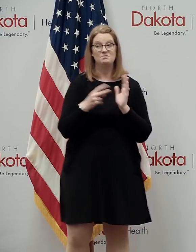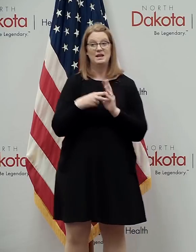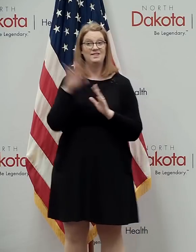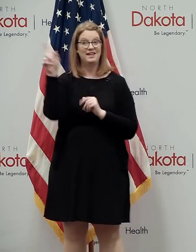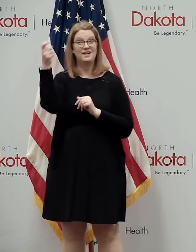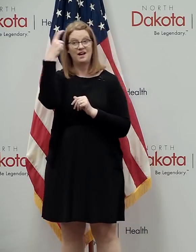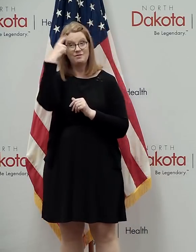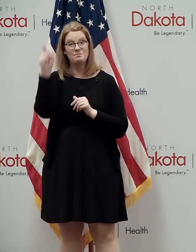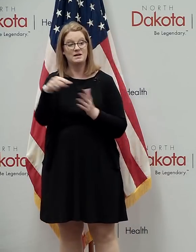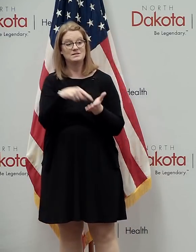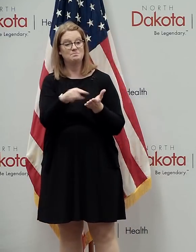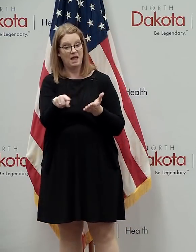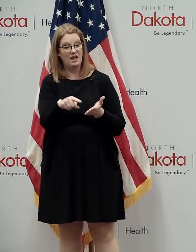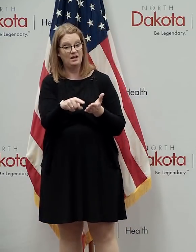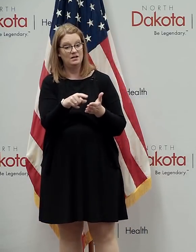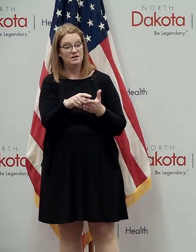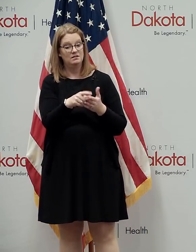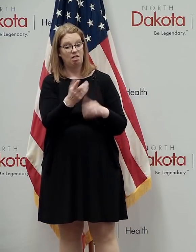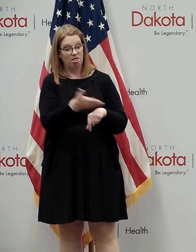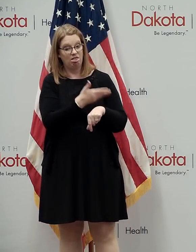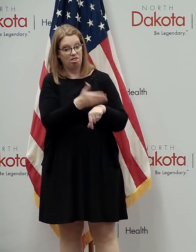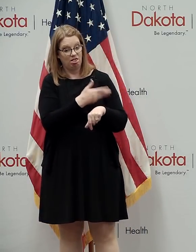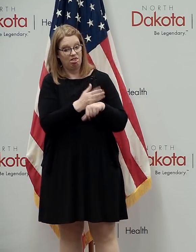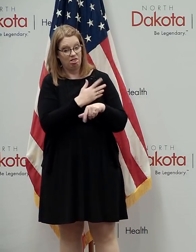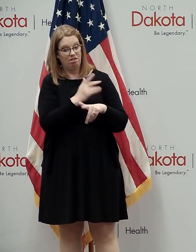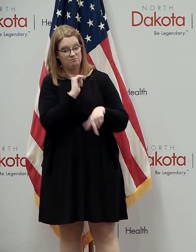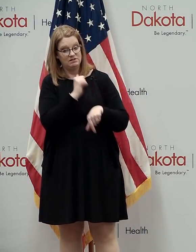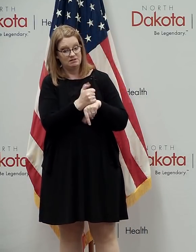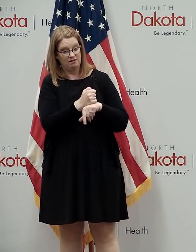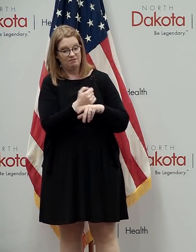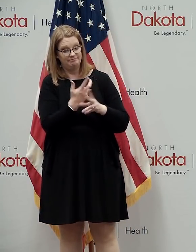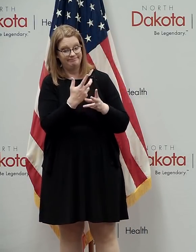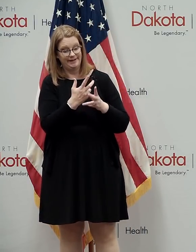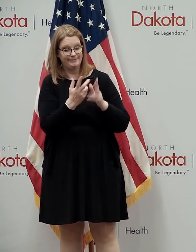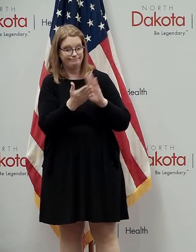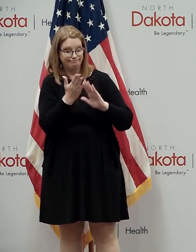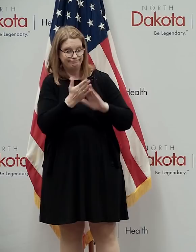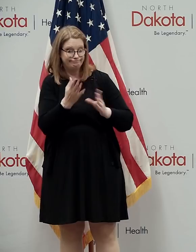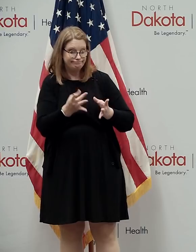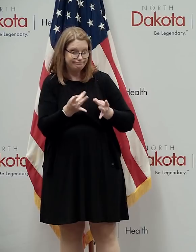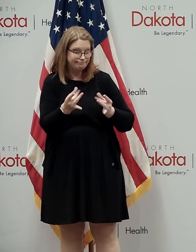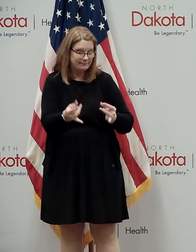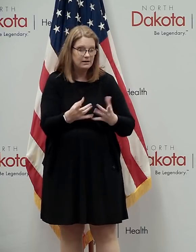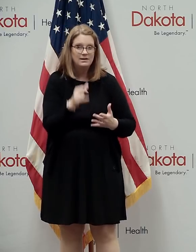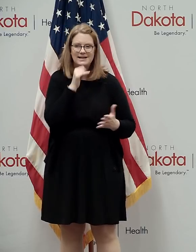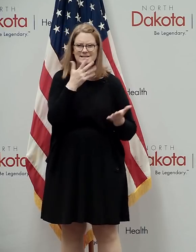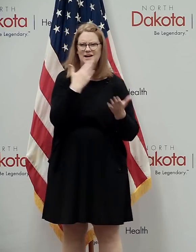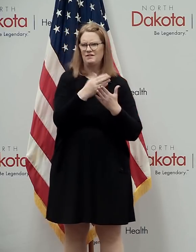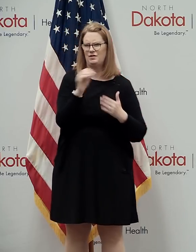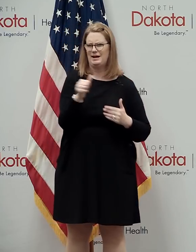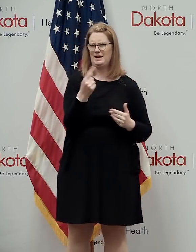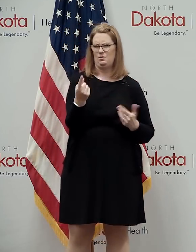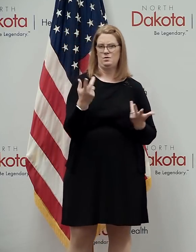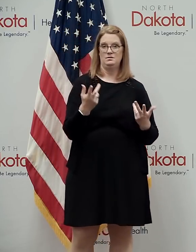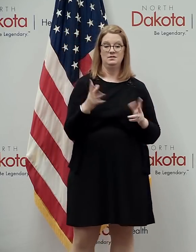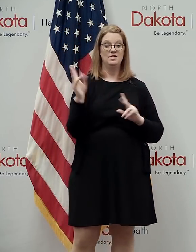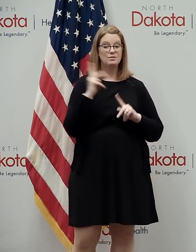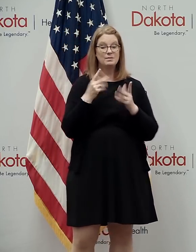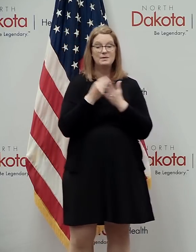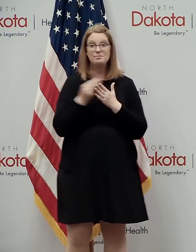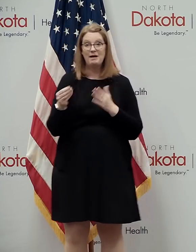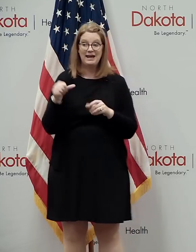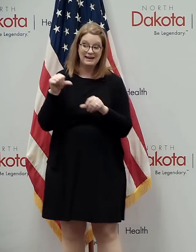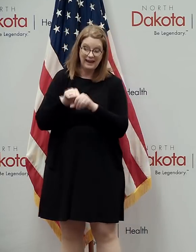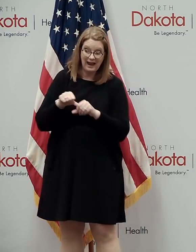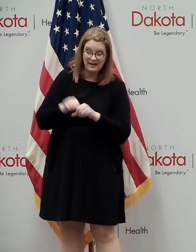the infrastructure. That's not a good thing for the country. It's not a good thing for taxpayers. It's not a good thing for anybody that buys gas at the pump. It's not a good